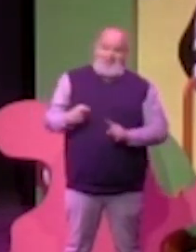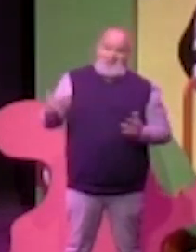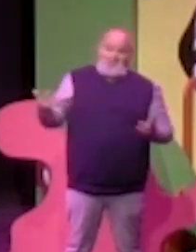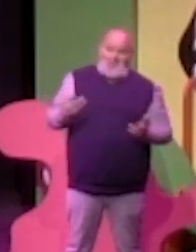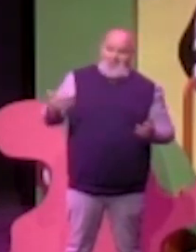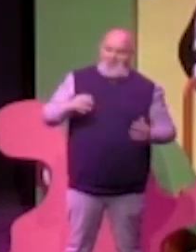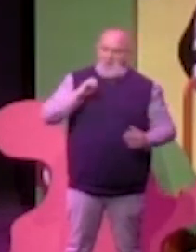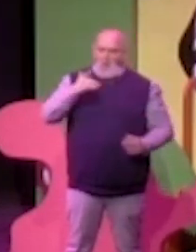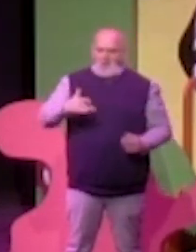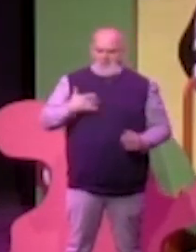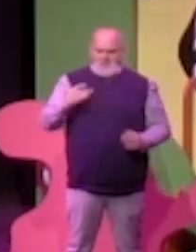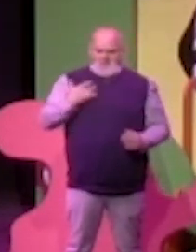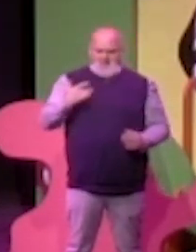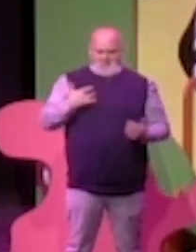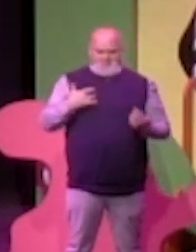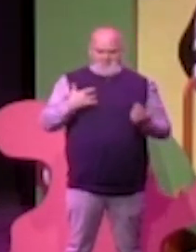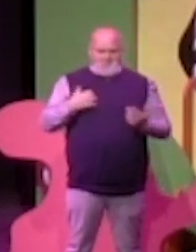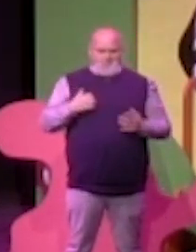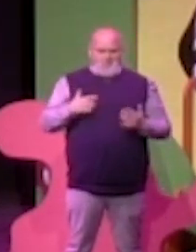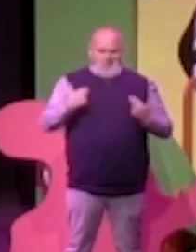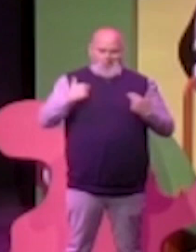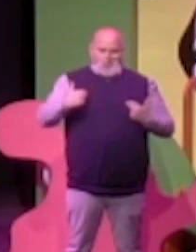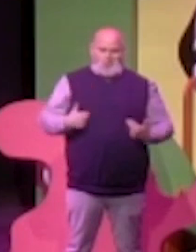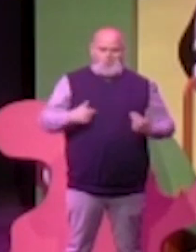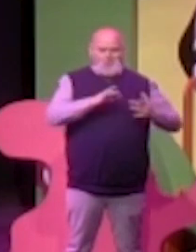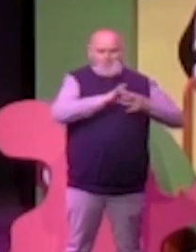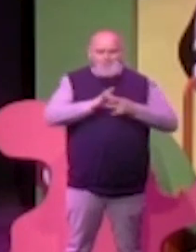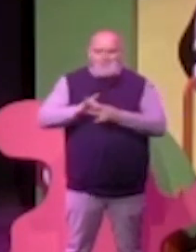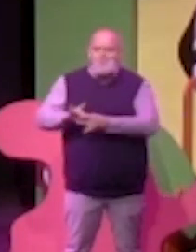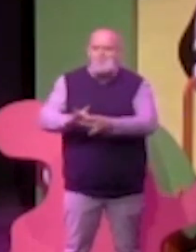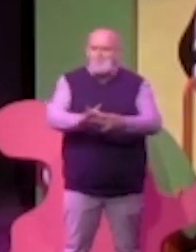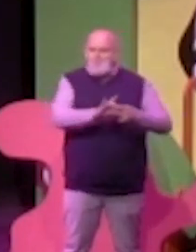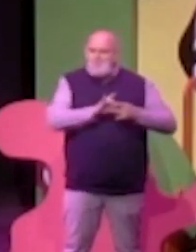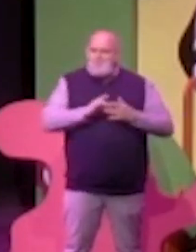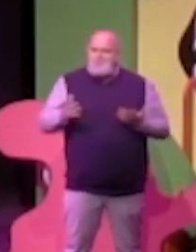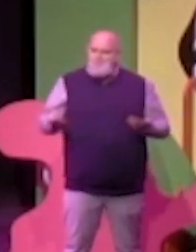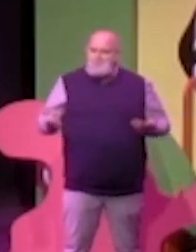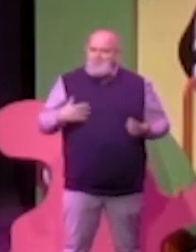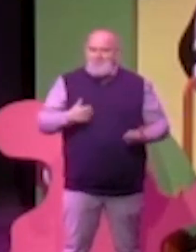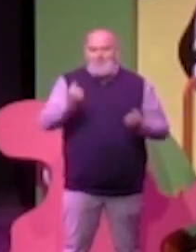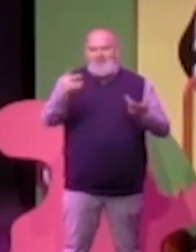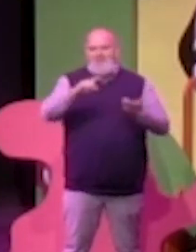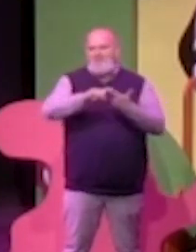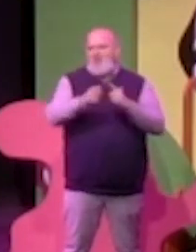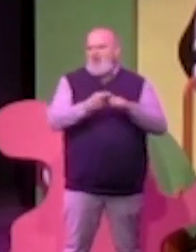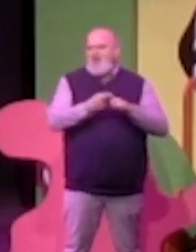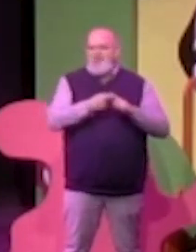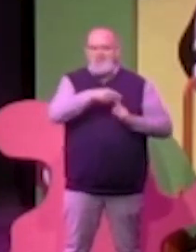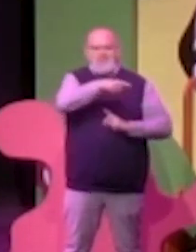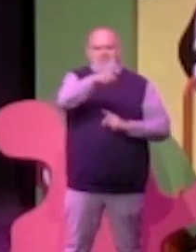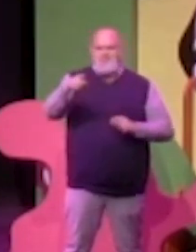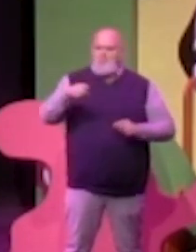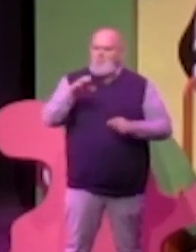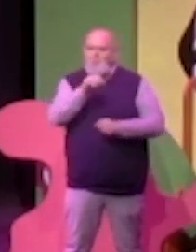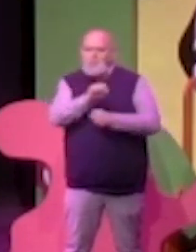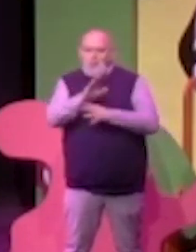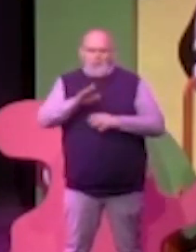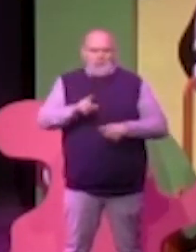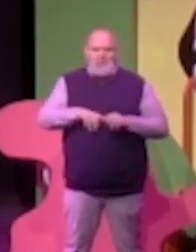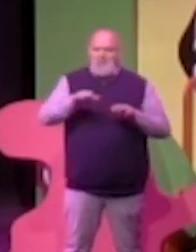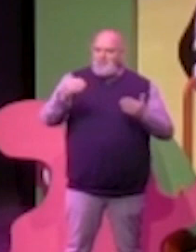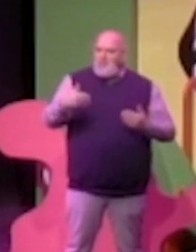our sense of humanity. Yeah. I think, and I want to shout, there are so many incredible friends and colleagues in this room right now, and I just want to also shout out